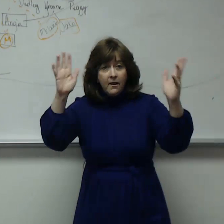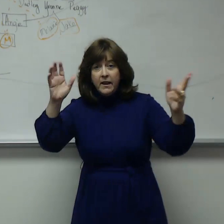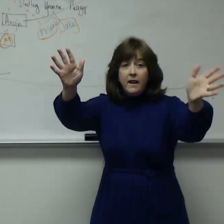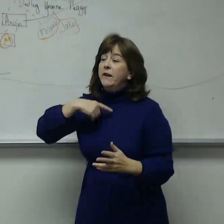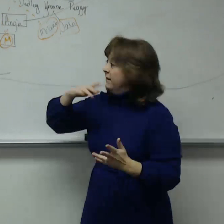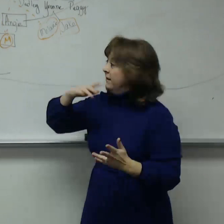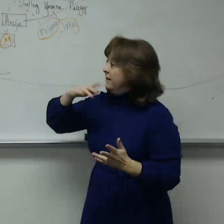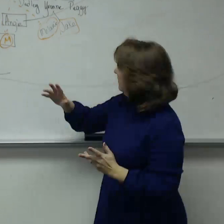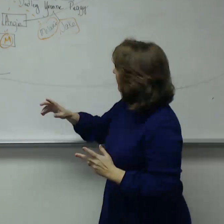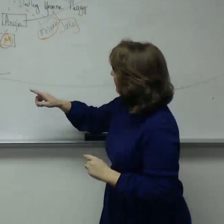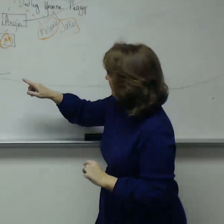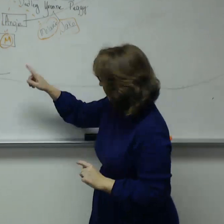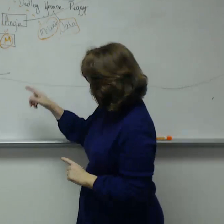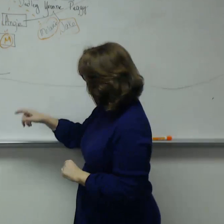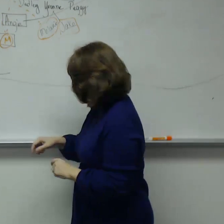Okay, we didn't do the gummy.